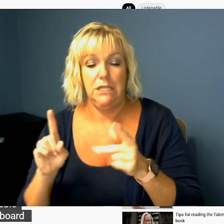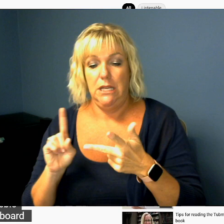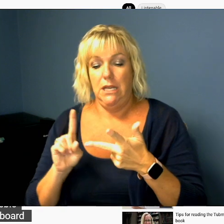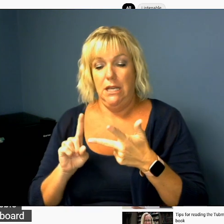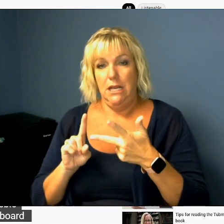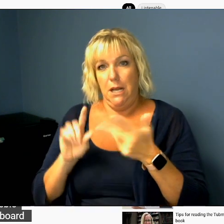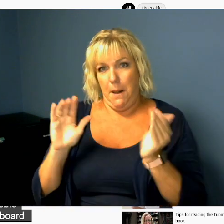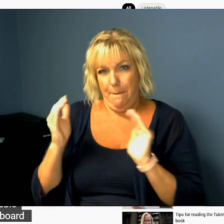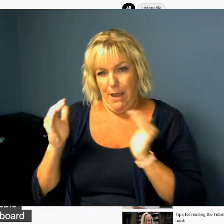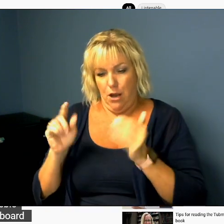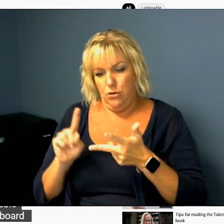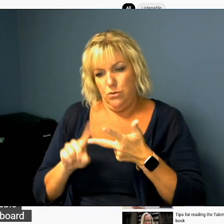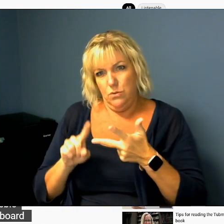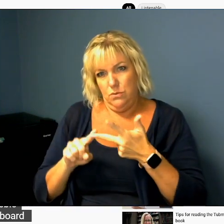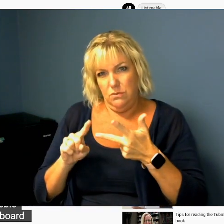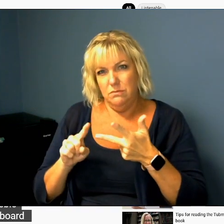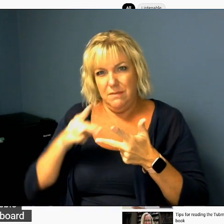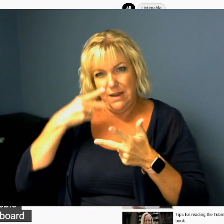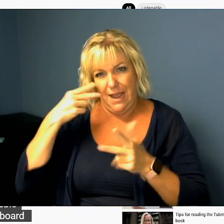in 1680.